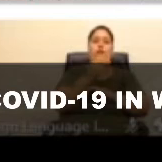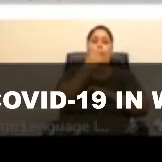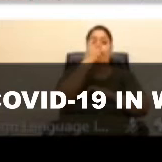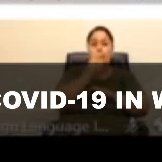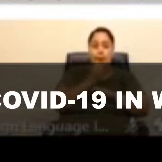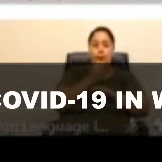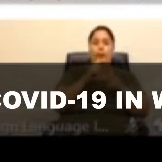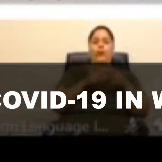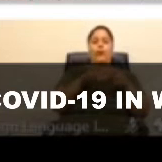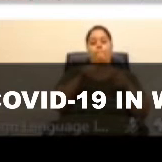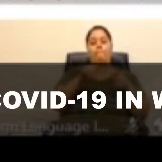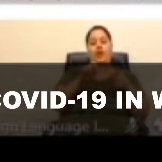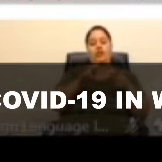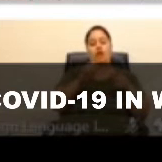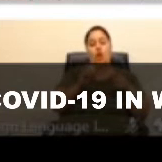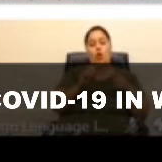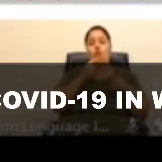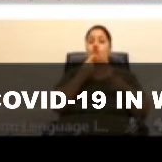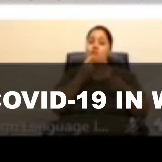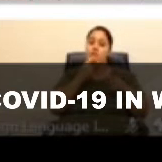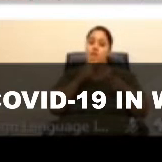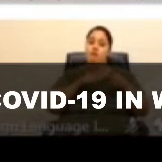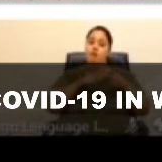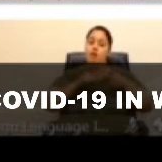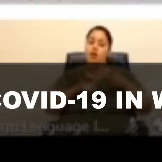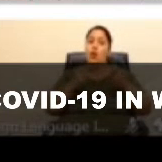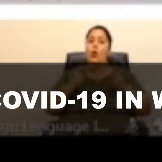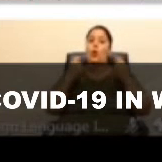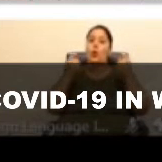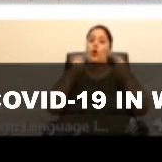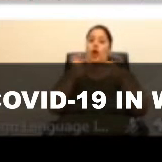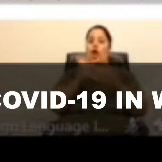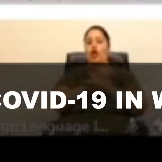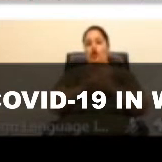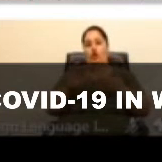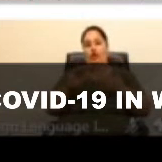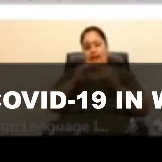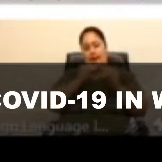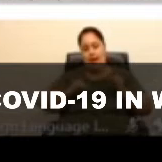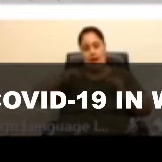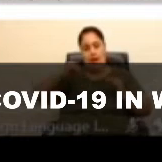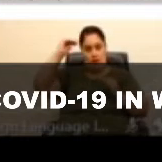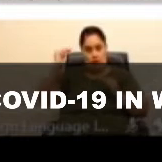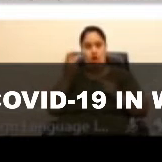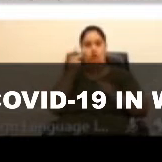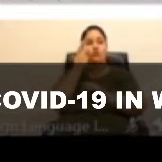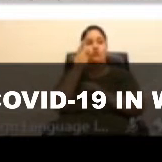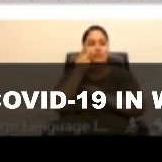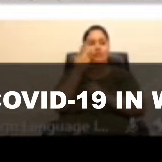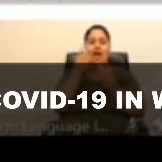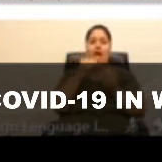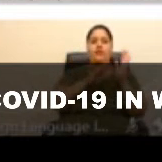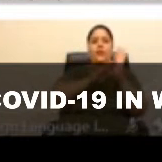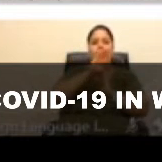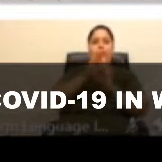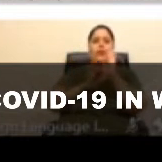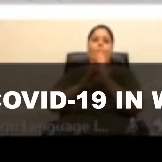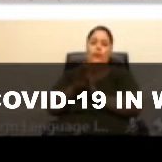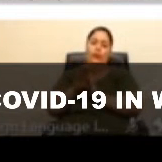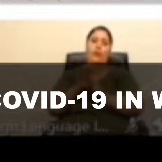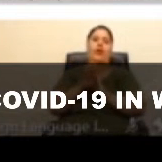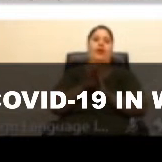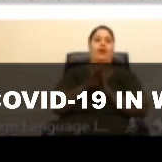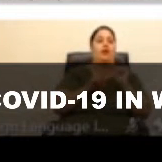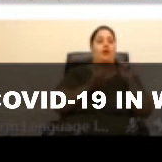in red, and rural in green. And you can see that we are seeing increases in all of those areas.